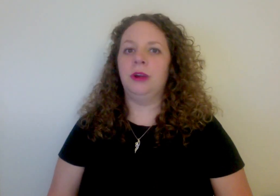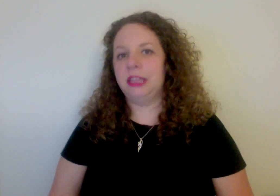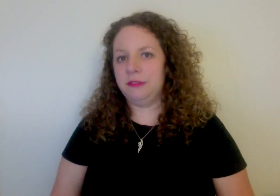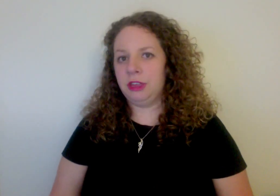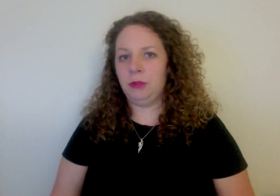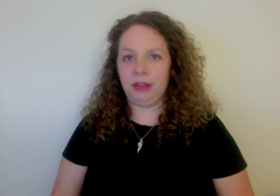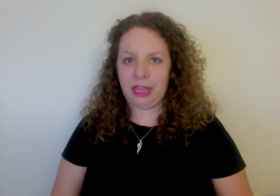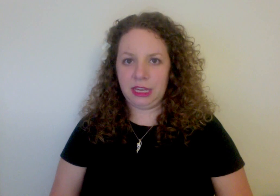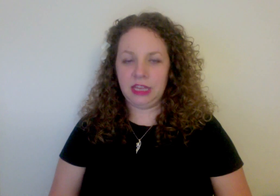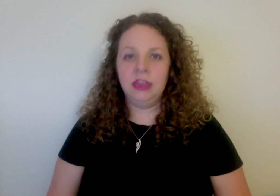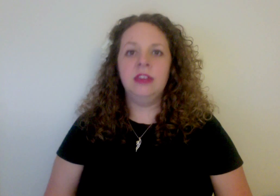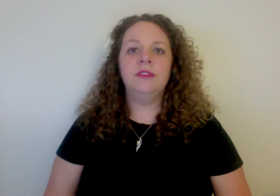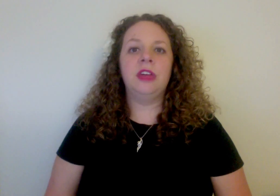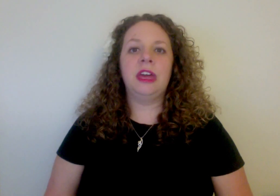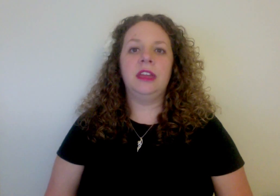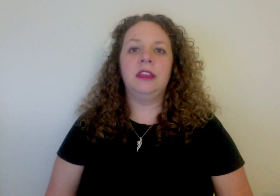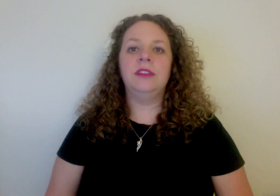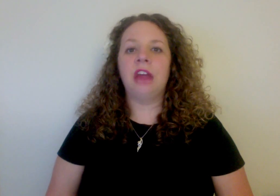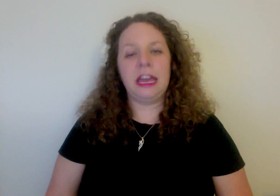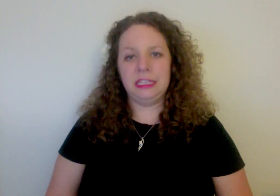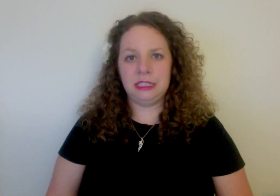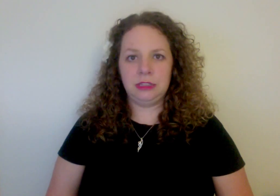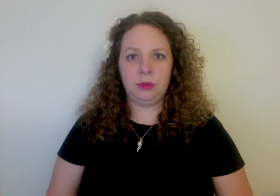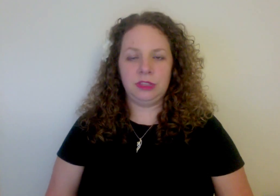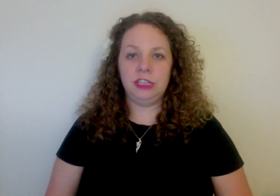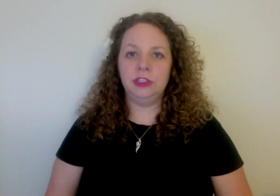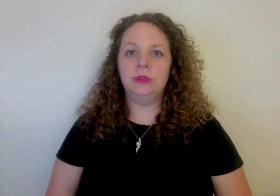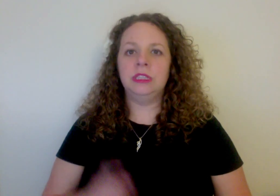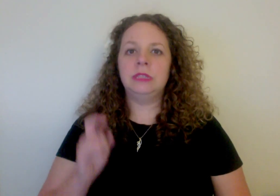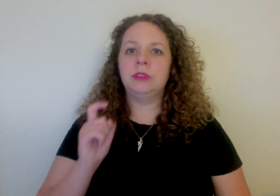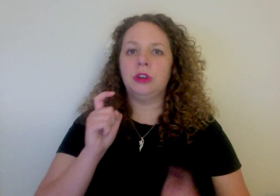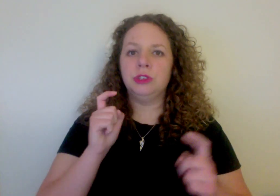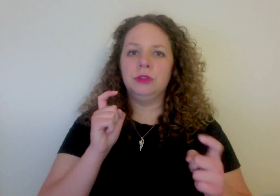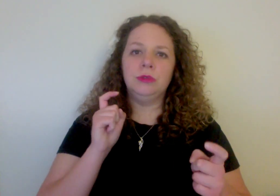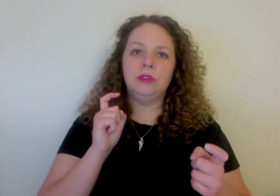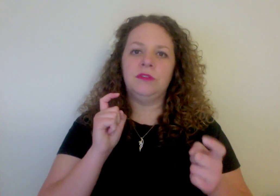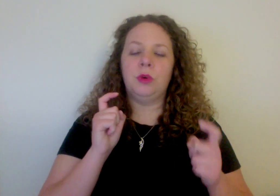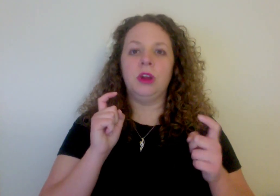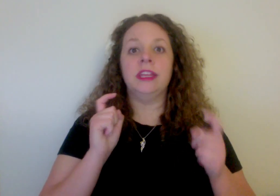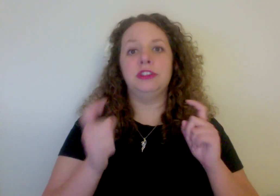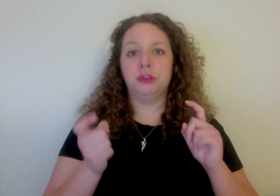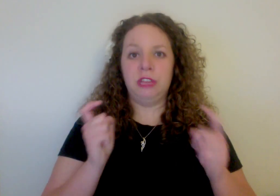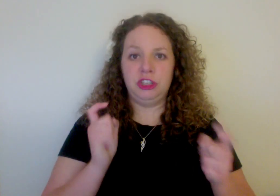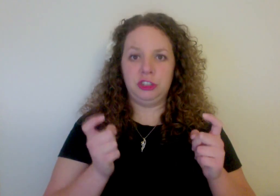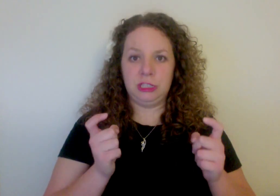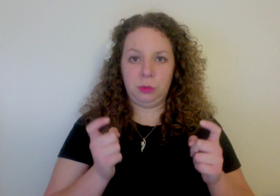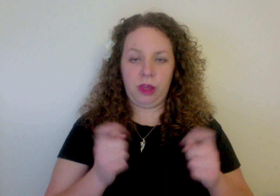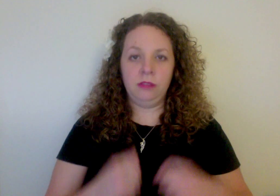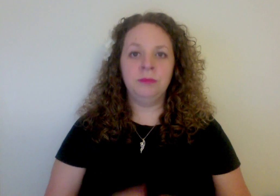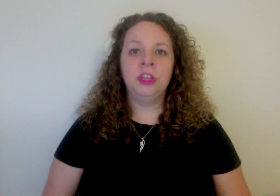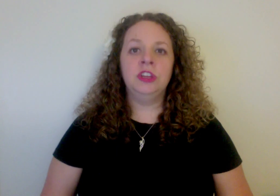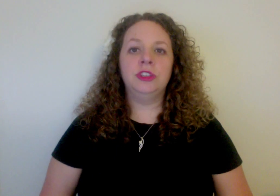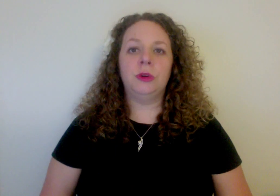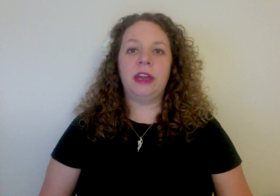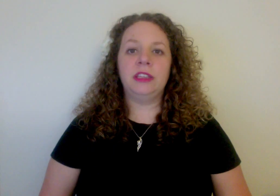are giving or getting, then that is the one that is used. This one's also used for like donation as well. So I could